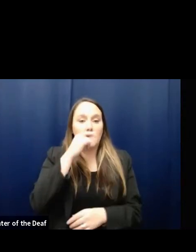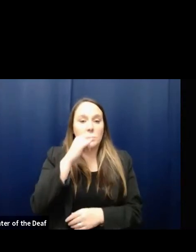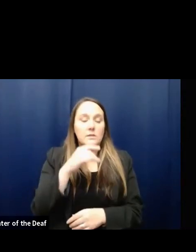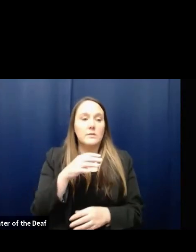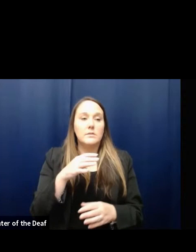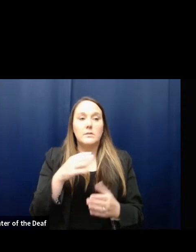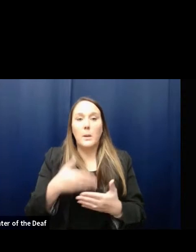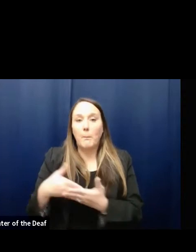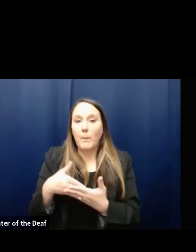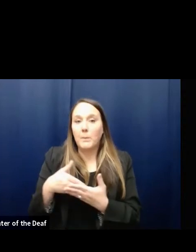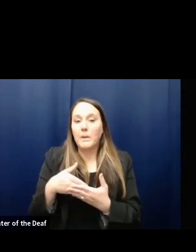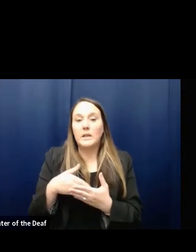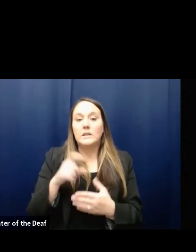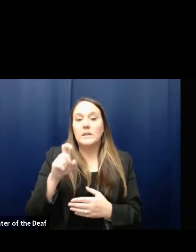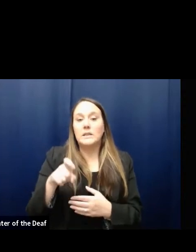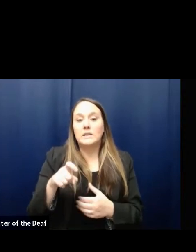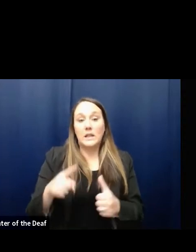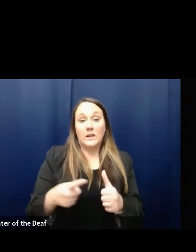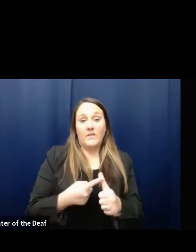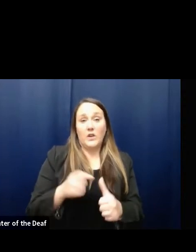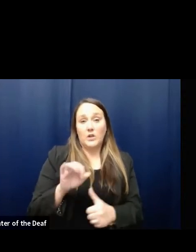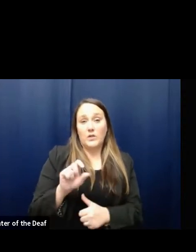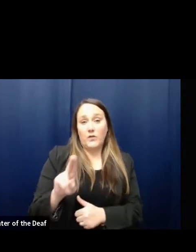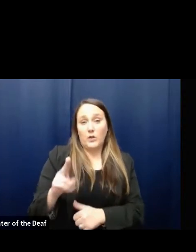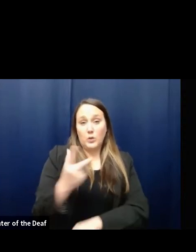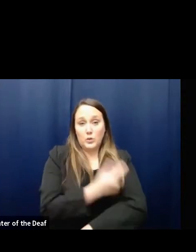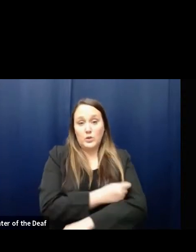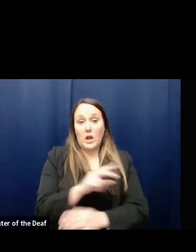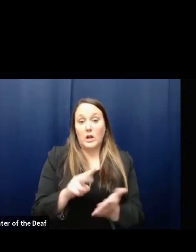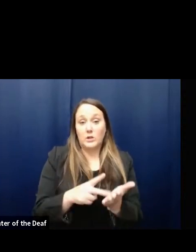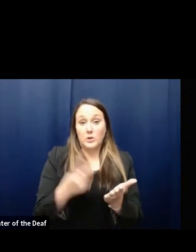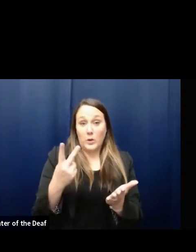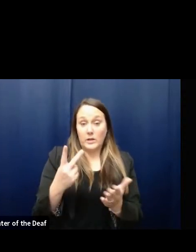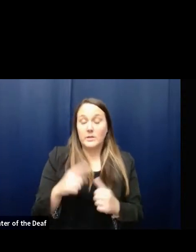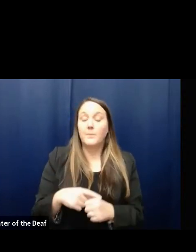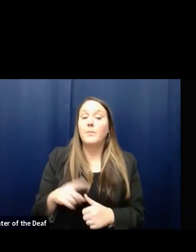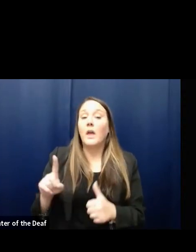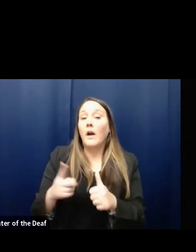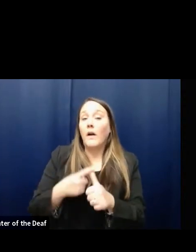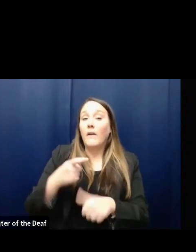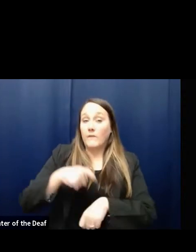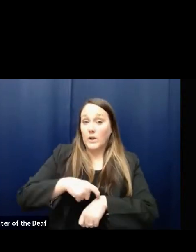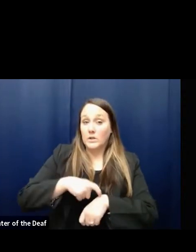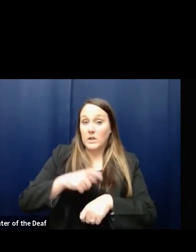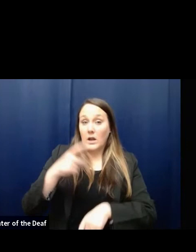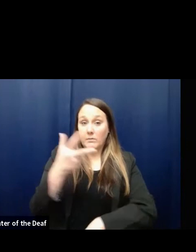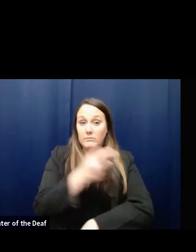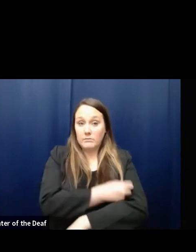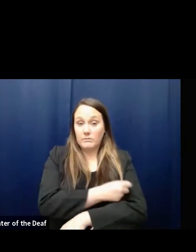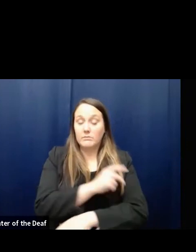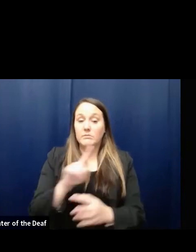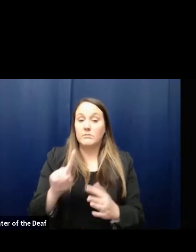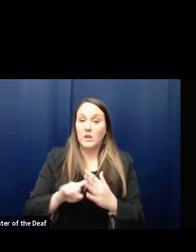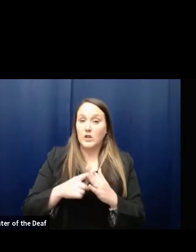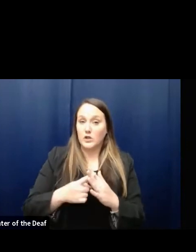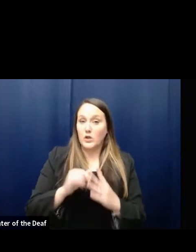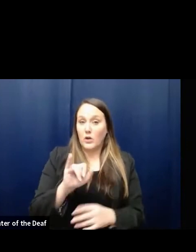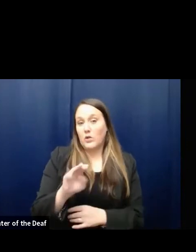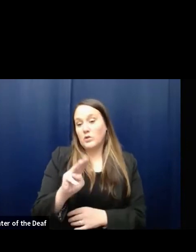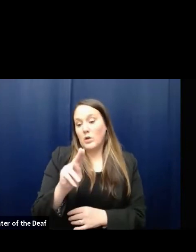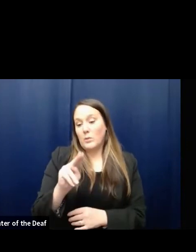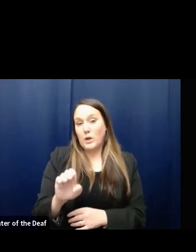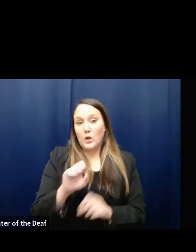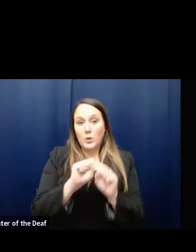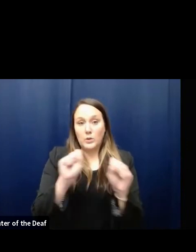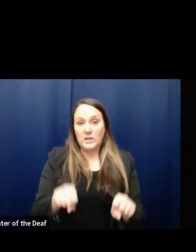get their initial flu shot twice? So the first time we get a flu shot, it kind of activates our immune system, but